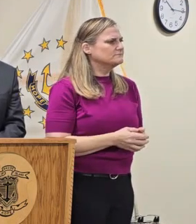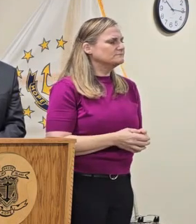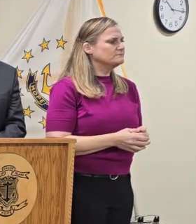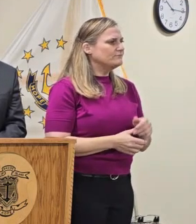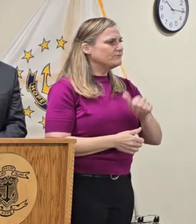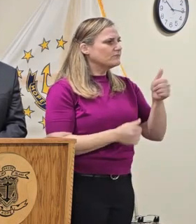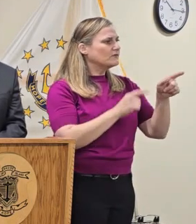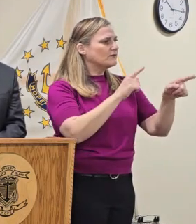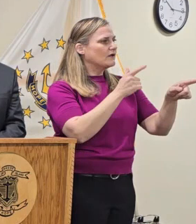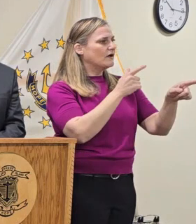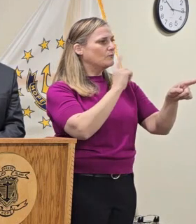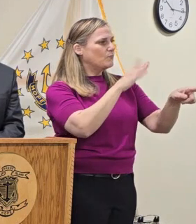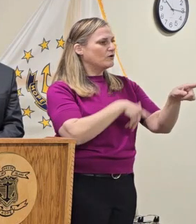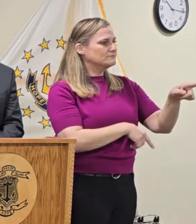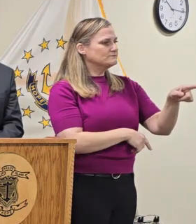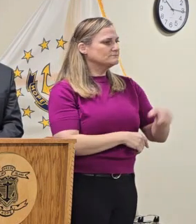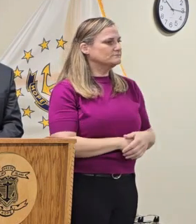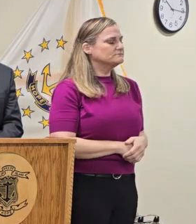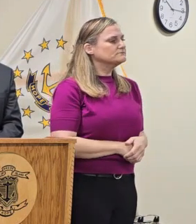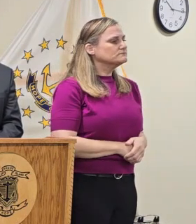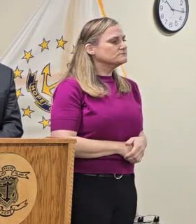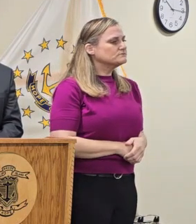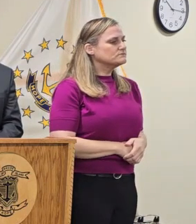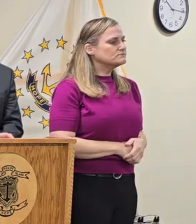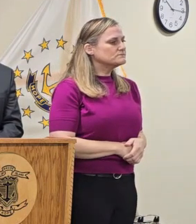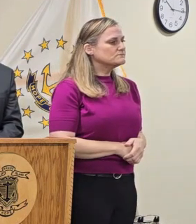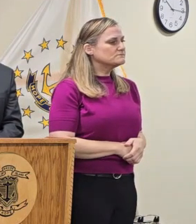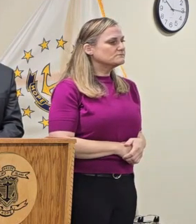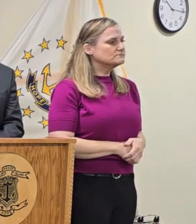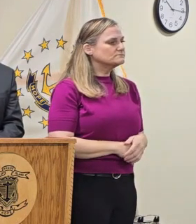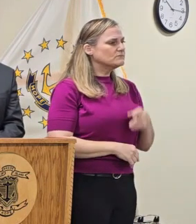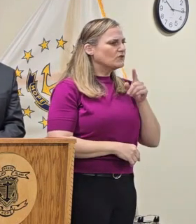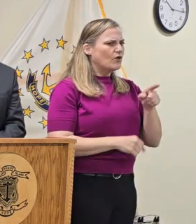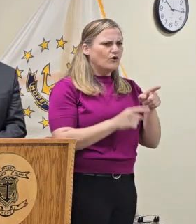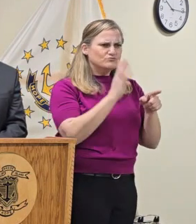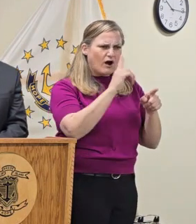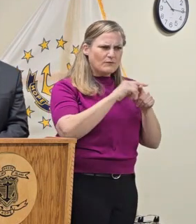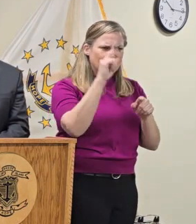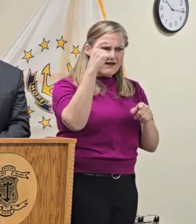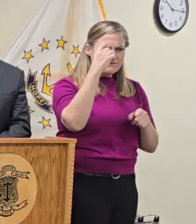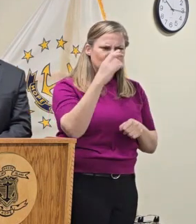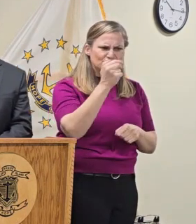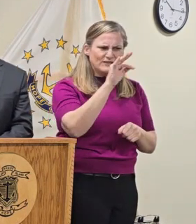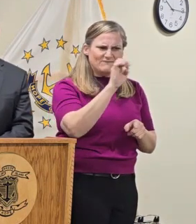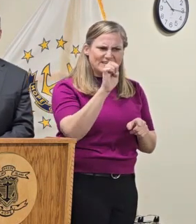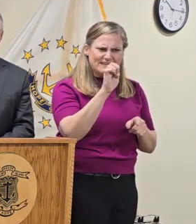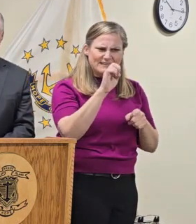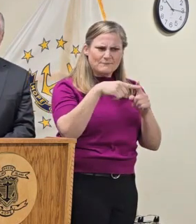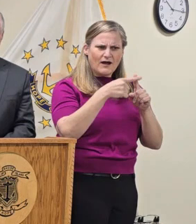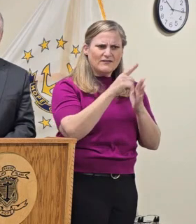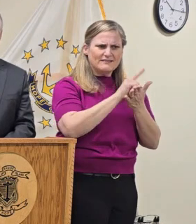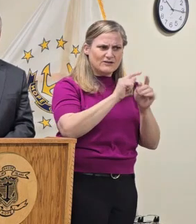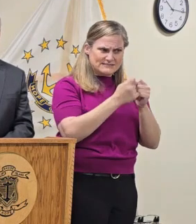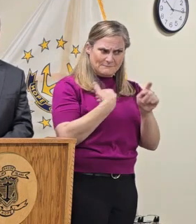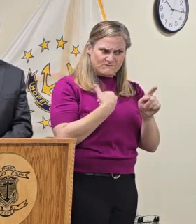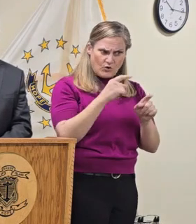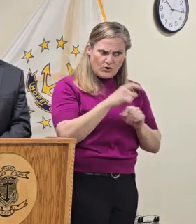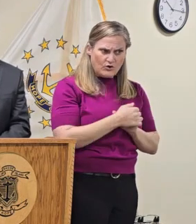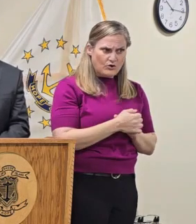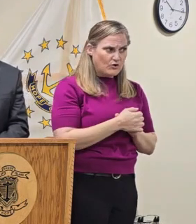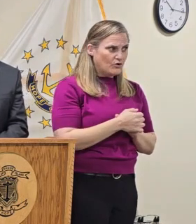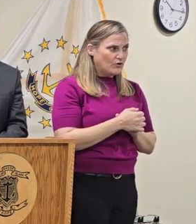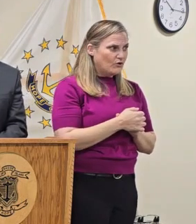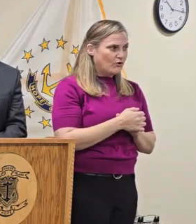Governor, did you talk to Governor Chafee about this legal team? They look awfully familiar. Well, I had